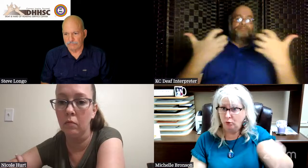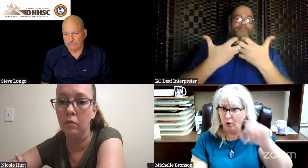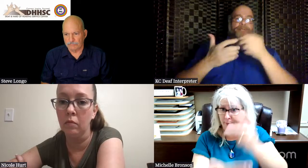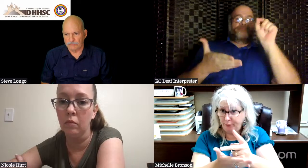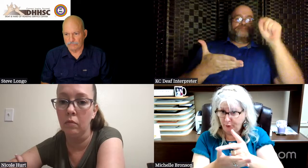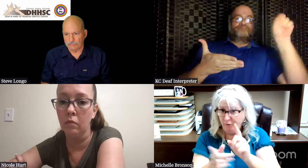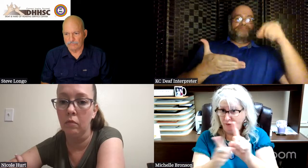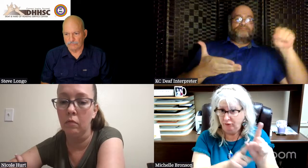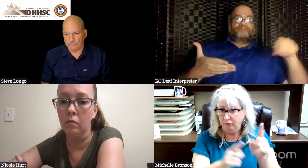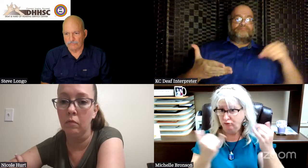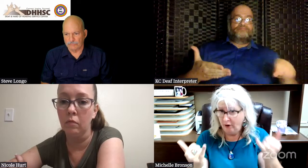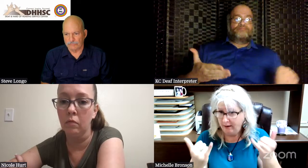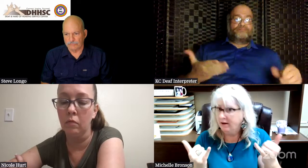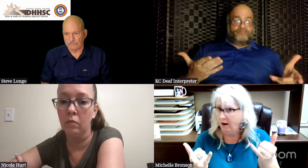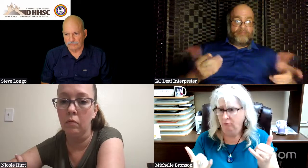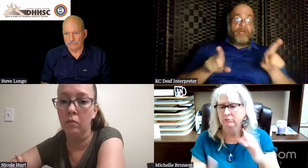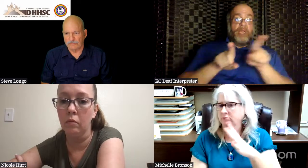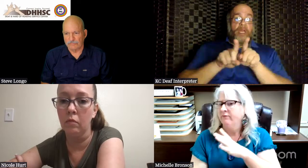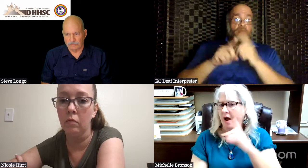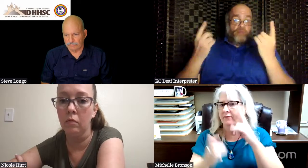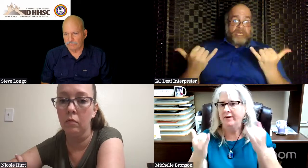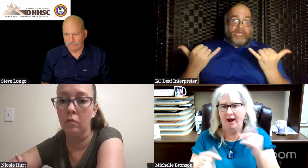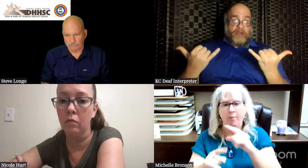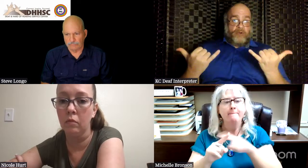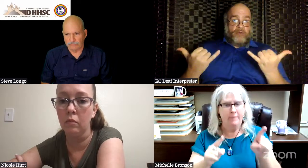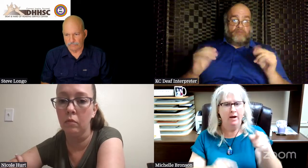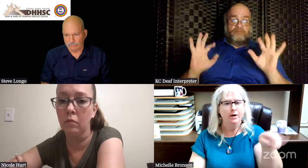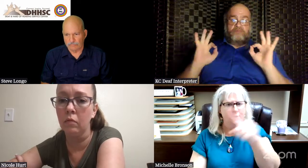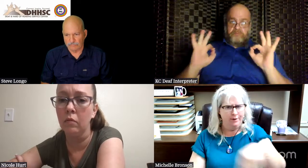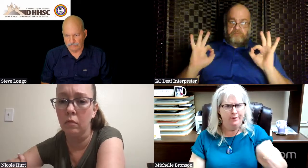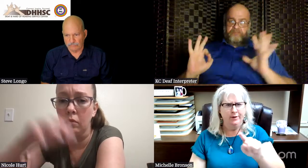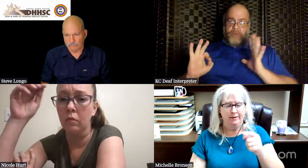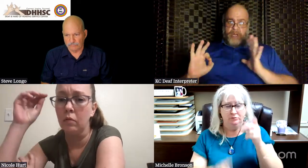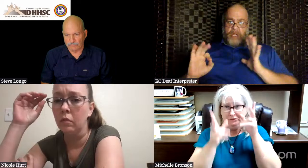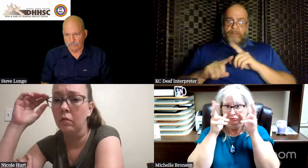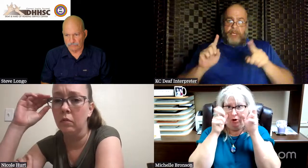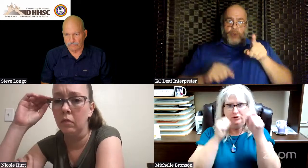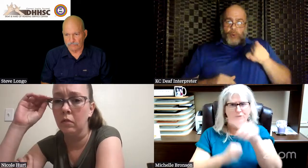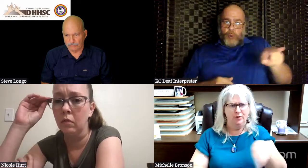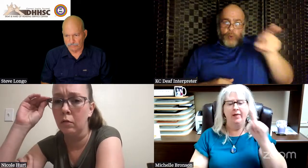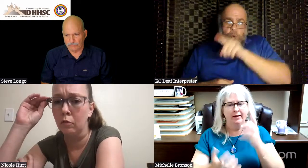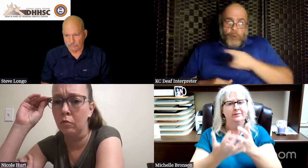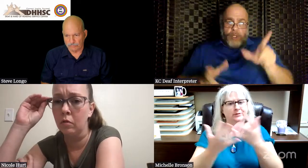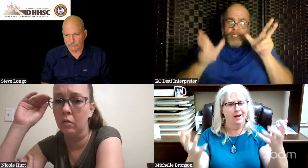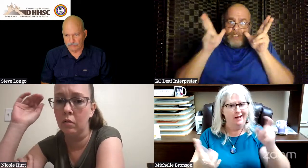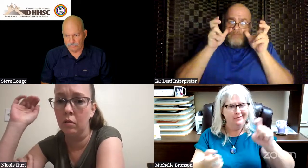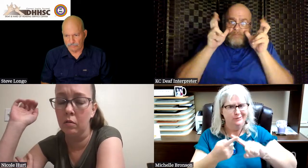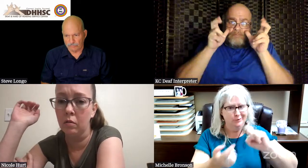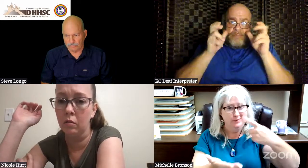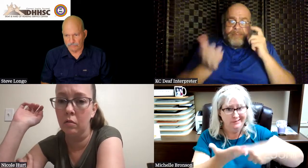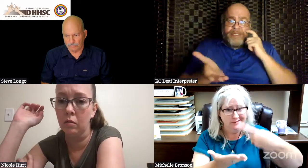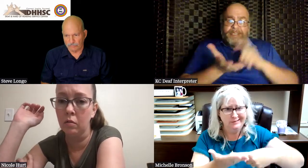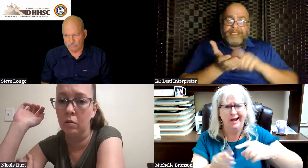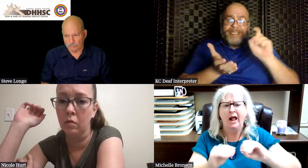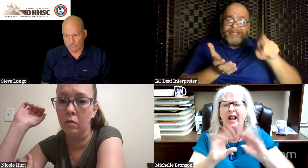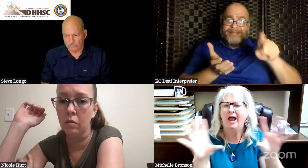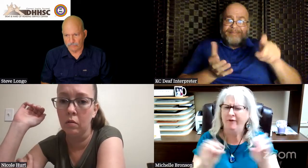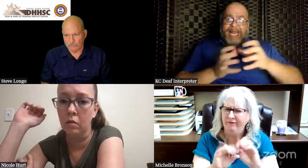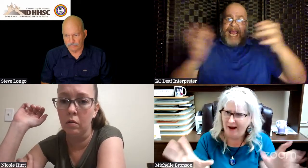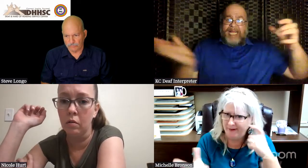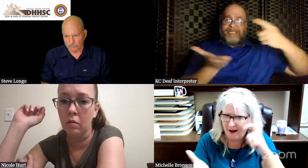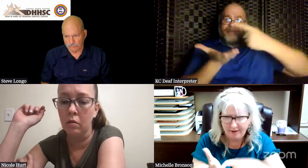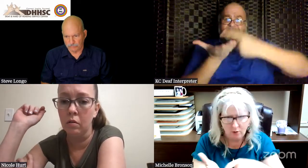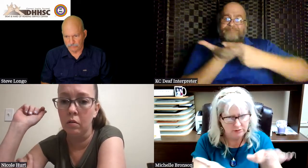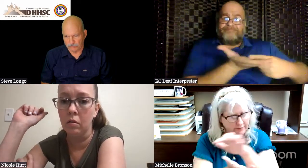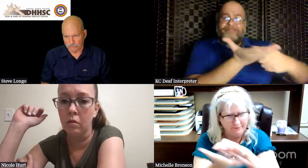mentioned tonight, that meets our needs. That checks off the list of what we need. So at this point, what you